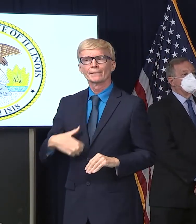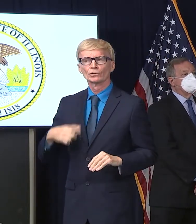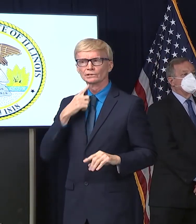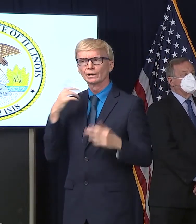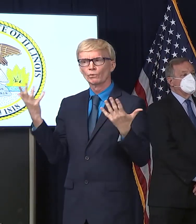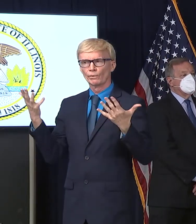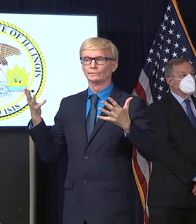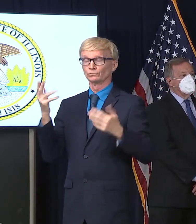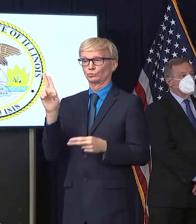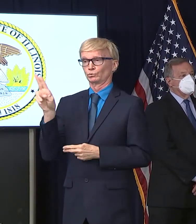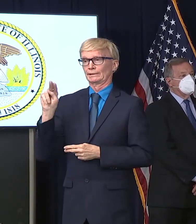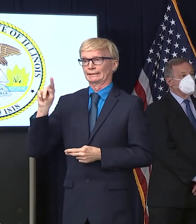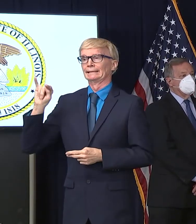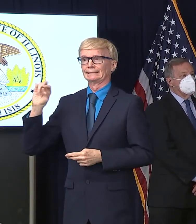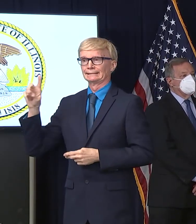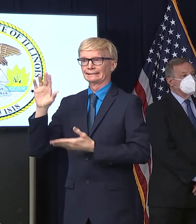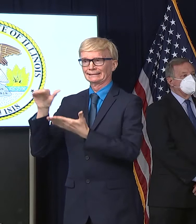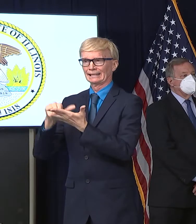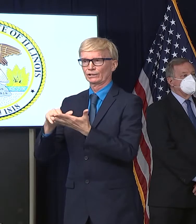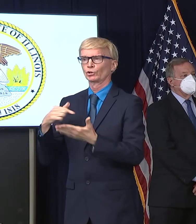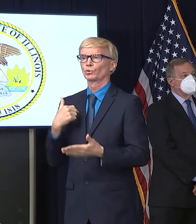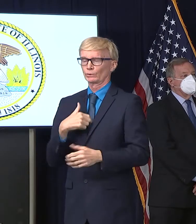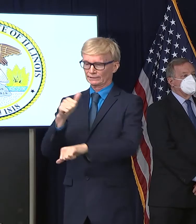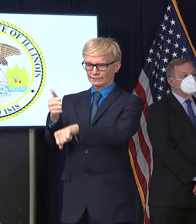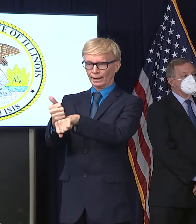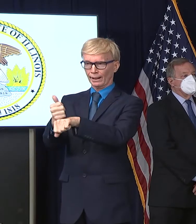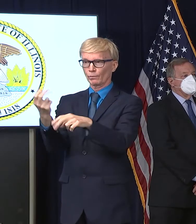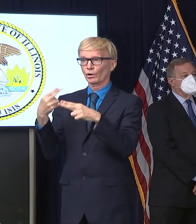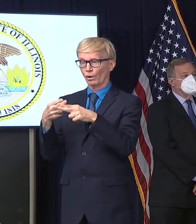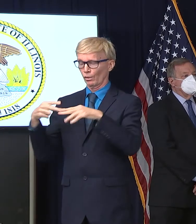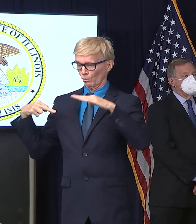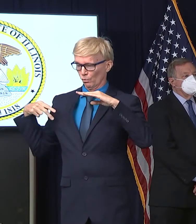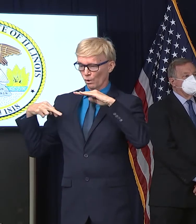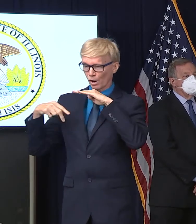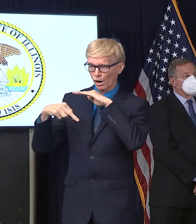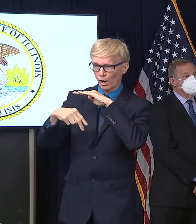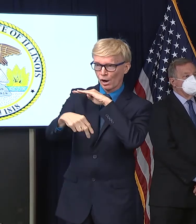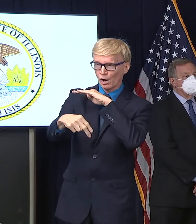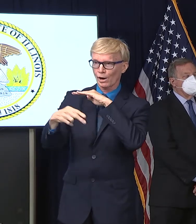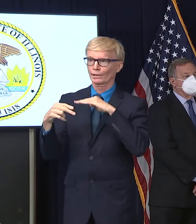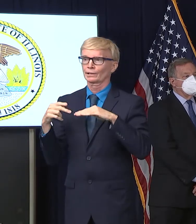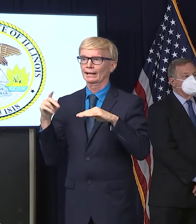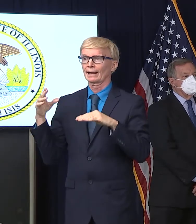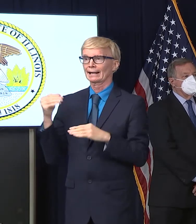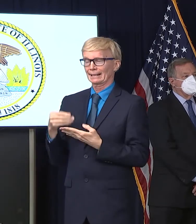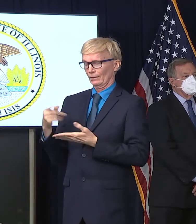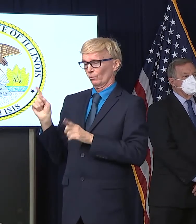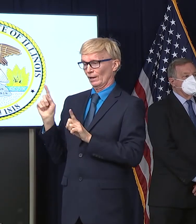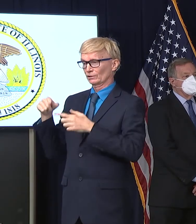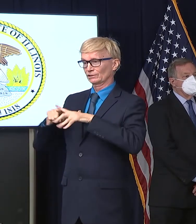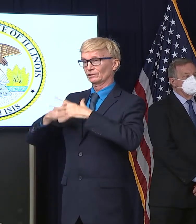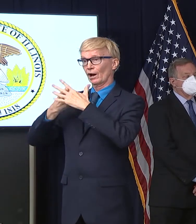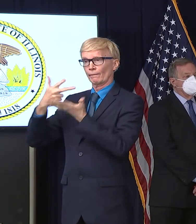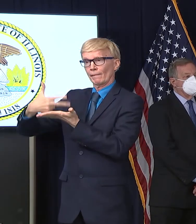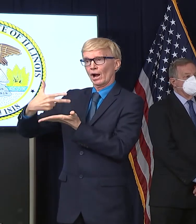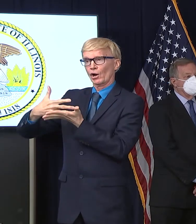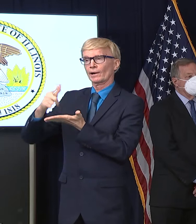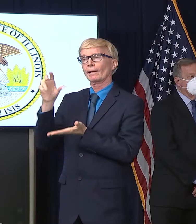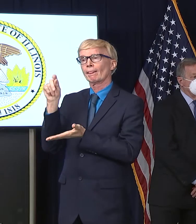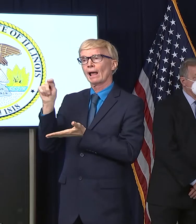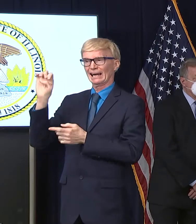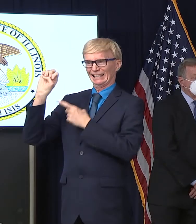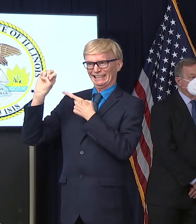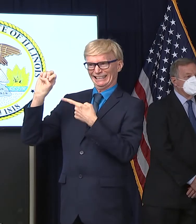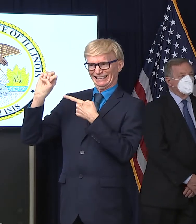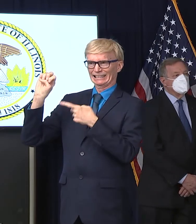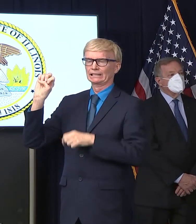Center. We will be setting up a walkthrough process in the parking lot E, which is to the north of the United